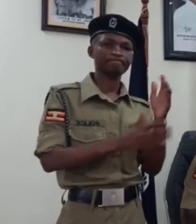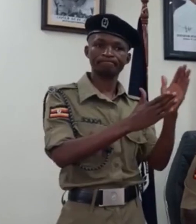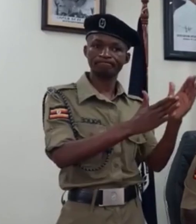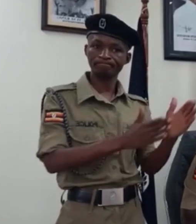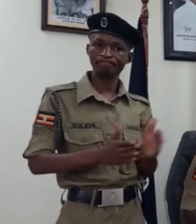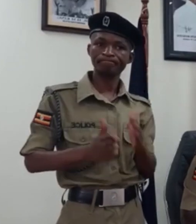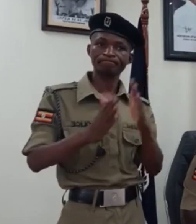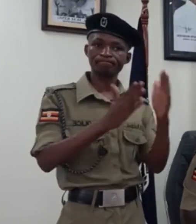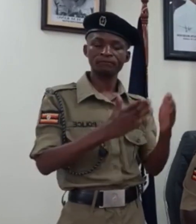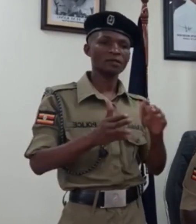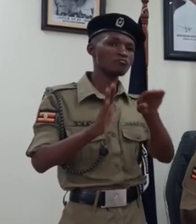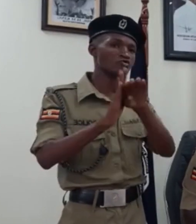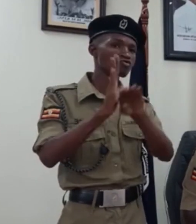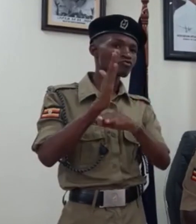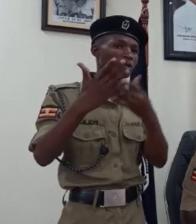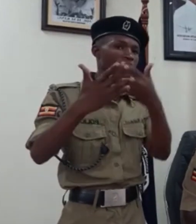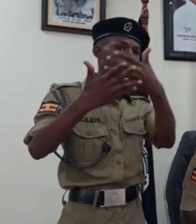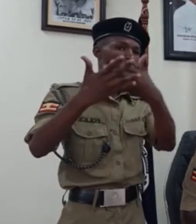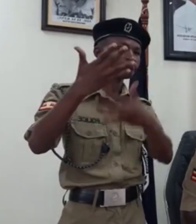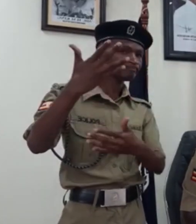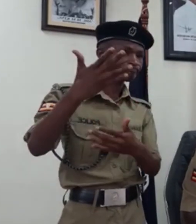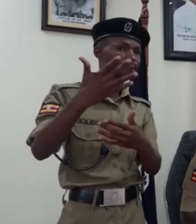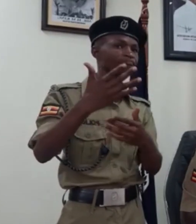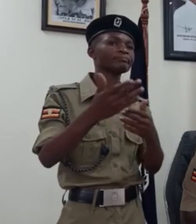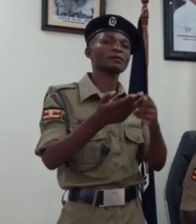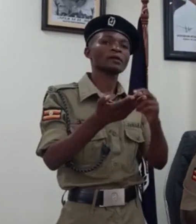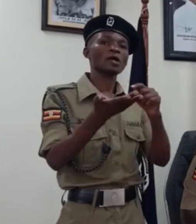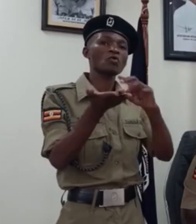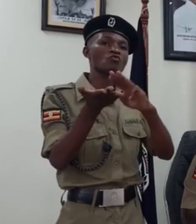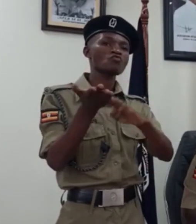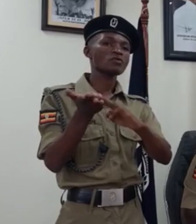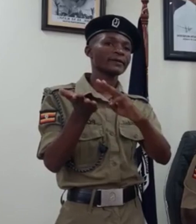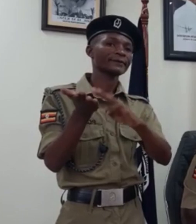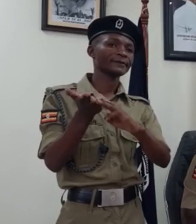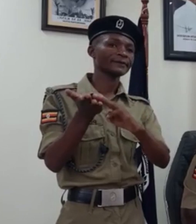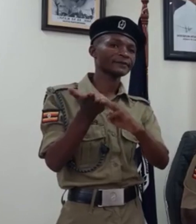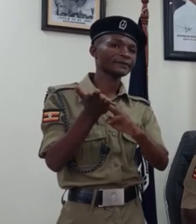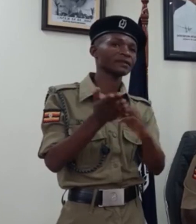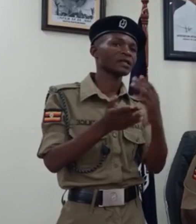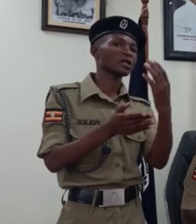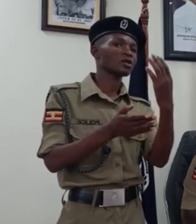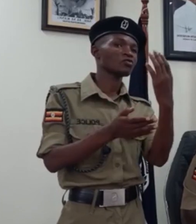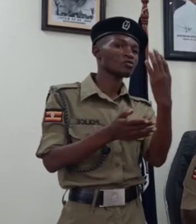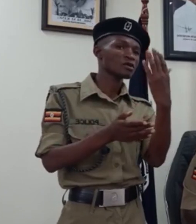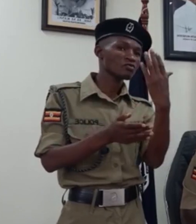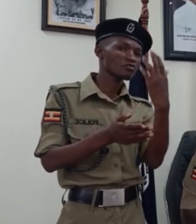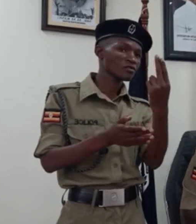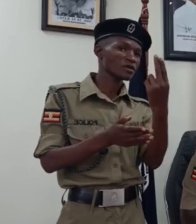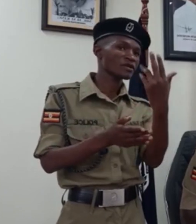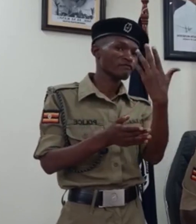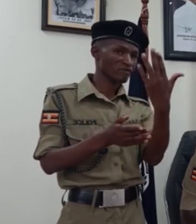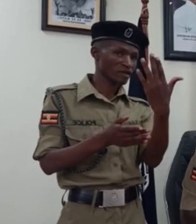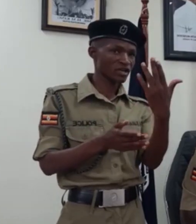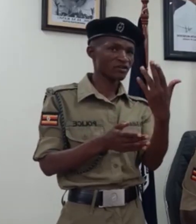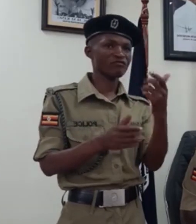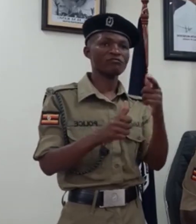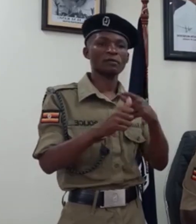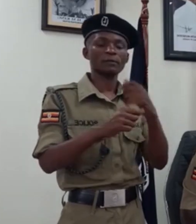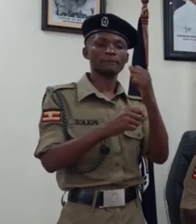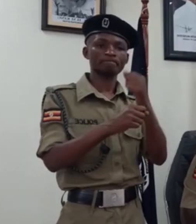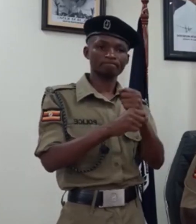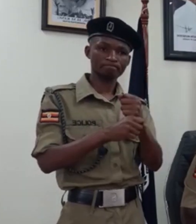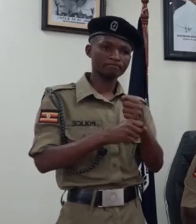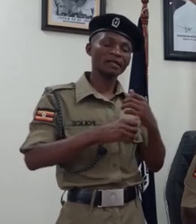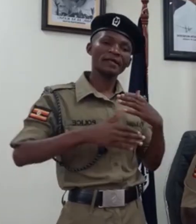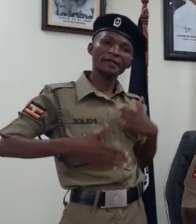eyatuvudde mu maaso olunaku lw'eggulo nga 21 omwezi ogw'omunaana 2021. Enteekateeka